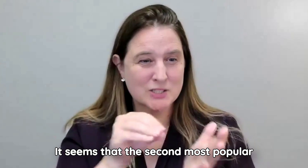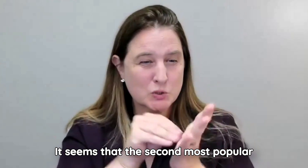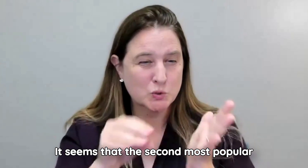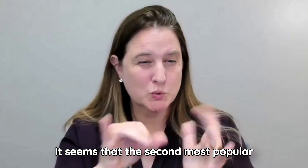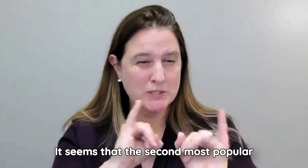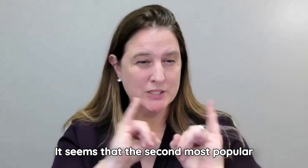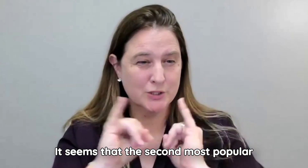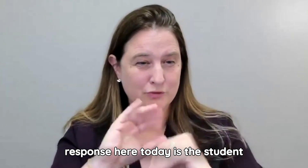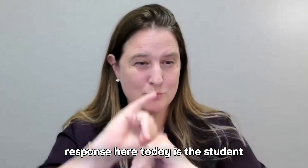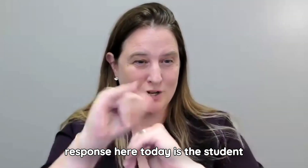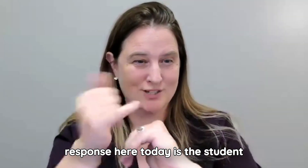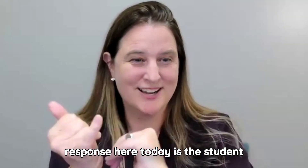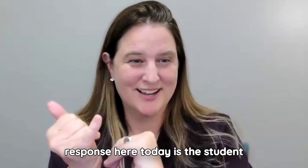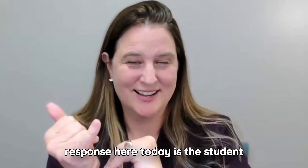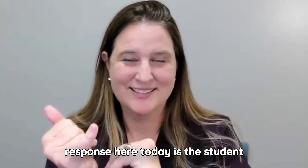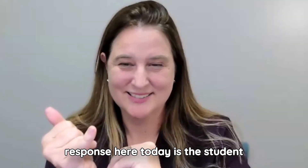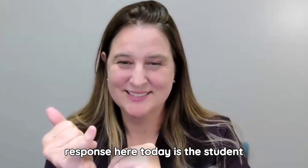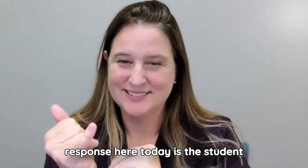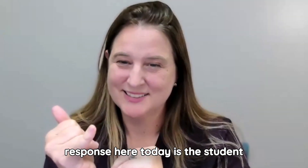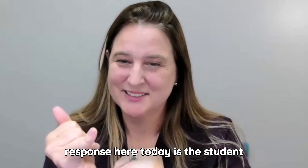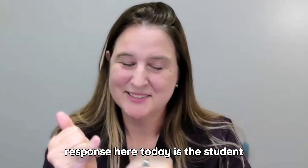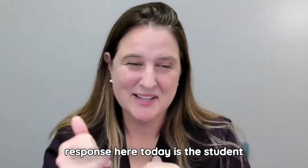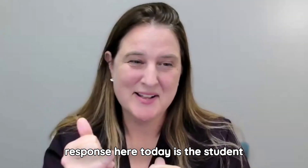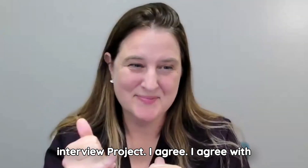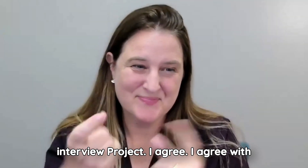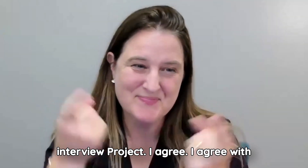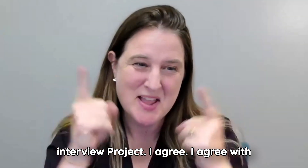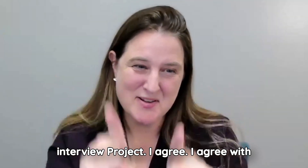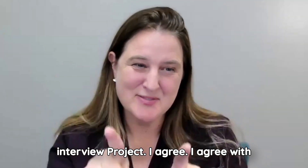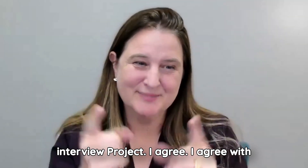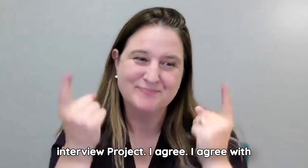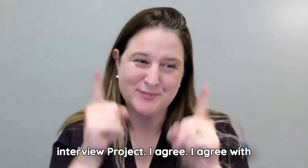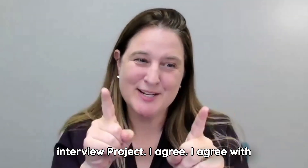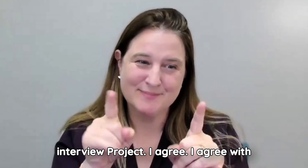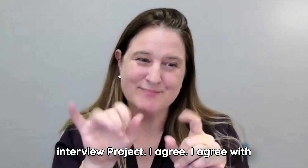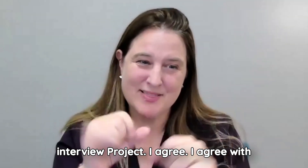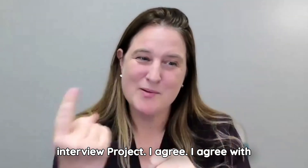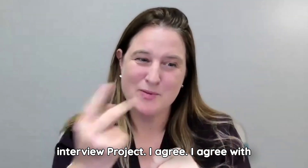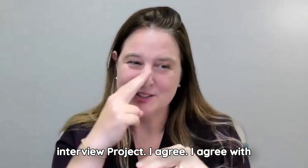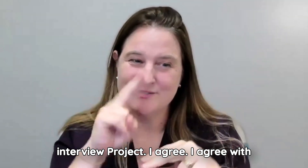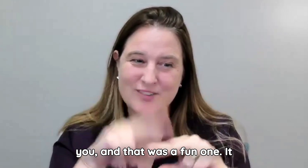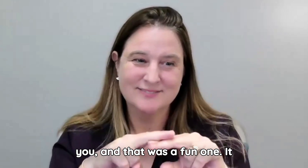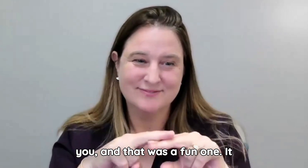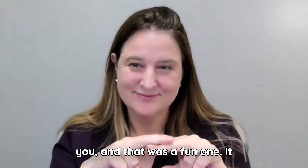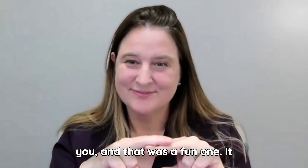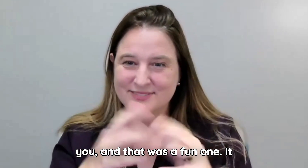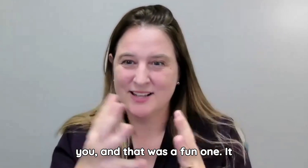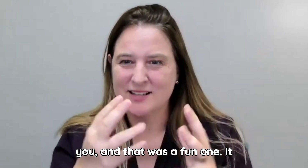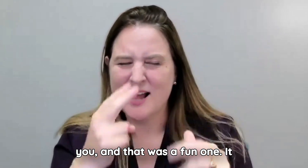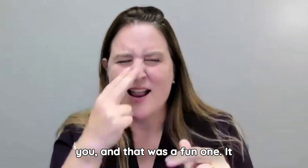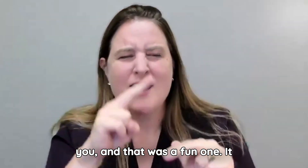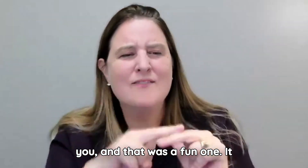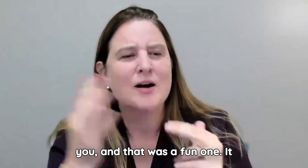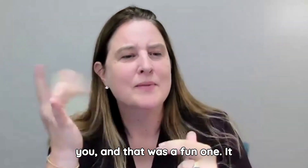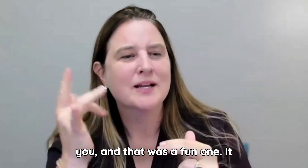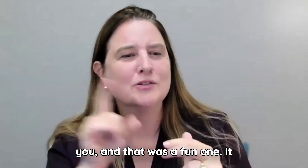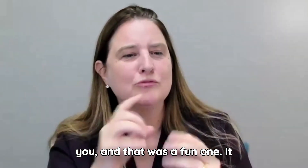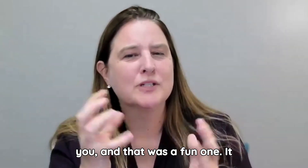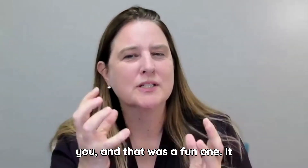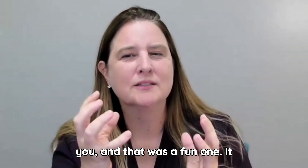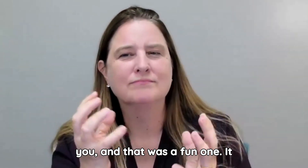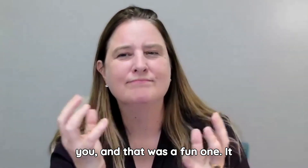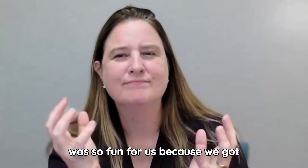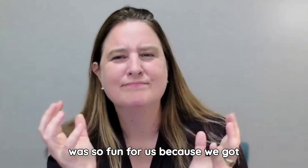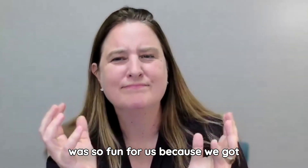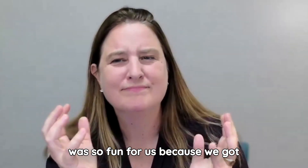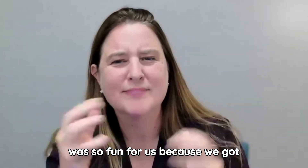most popular response here today is the student interview project. I agree. I agree with you. And that was a fun one.